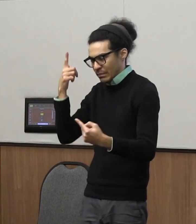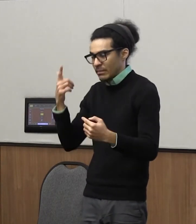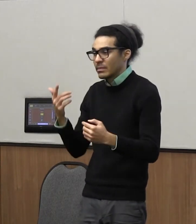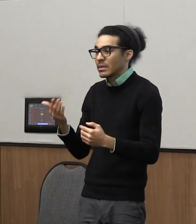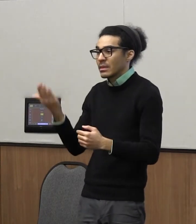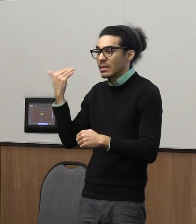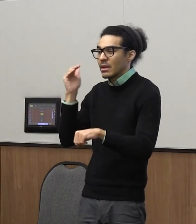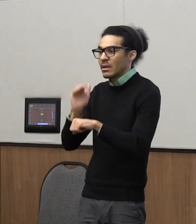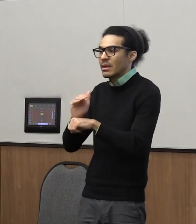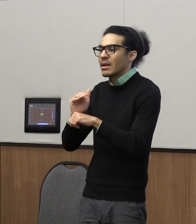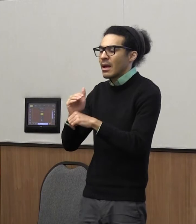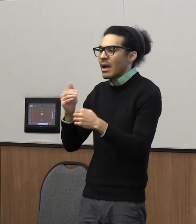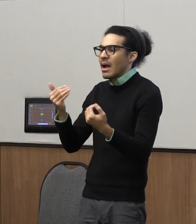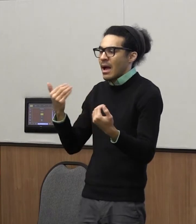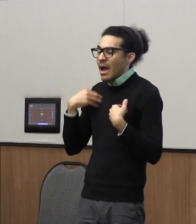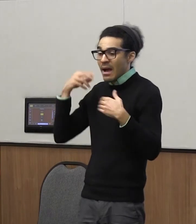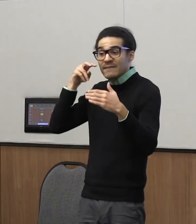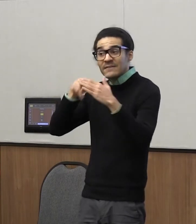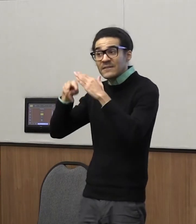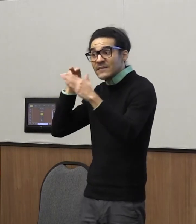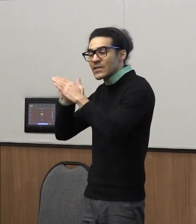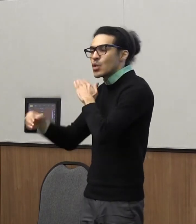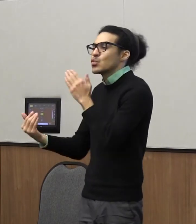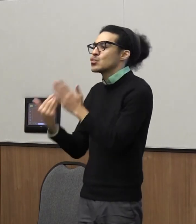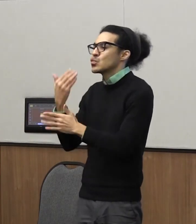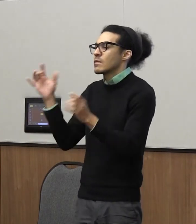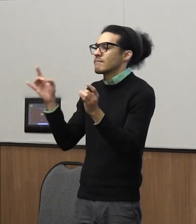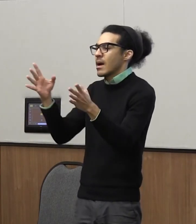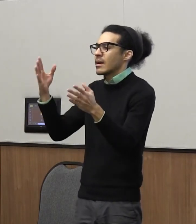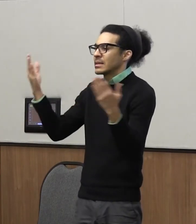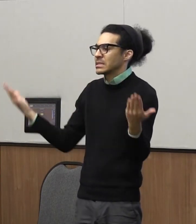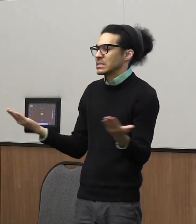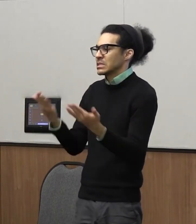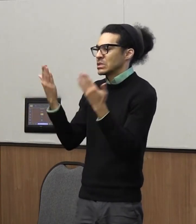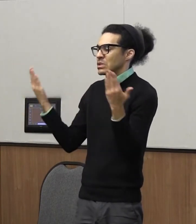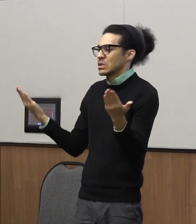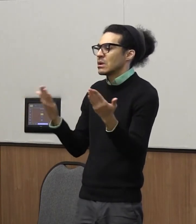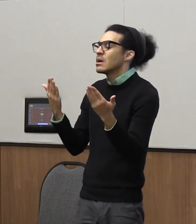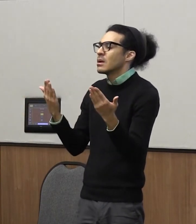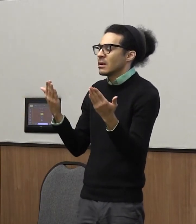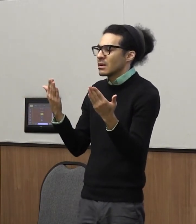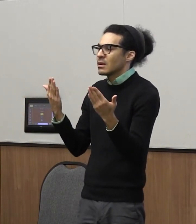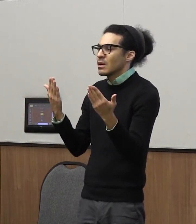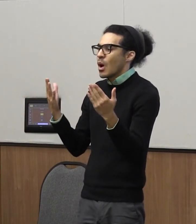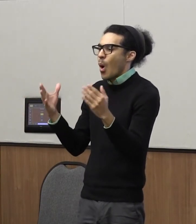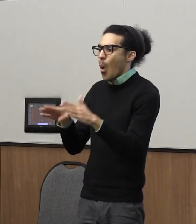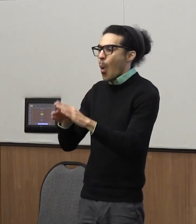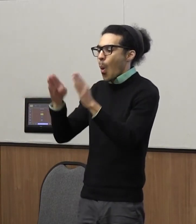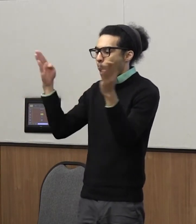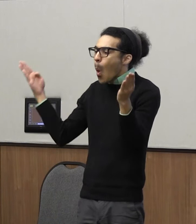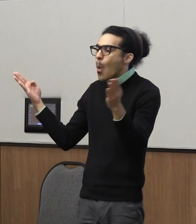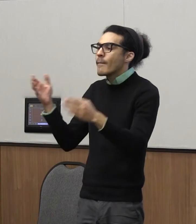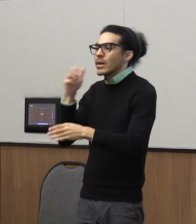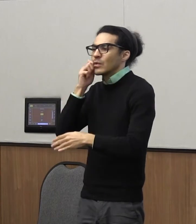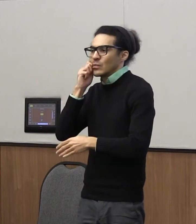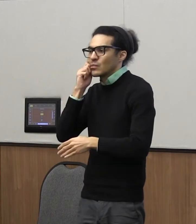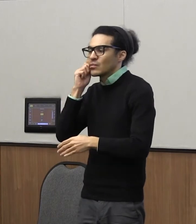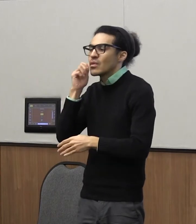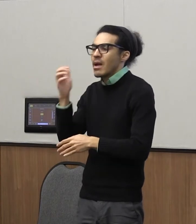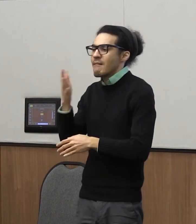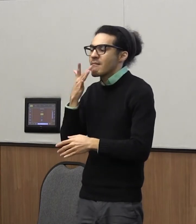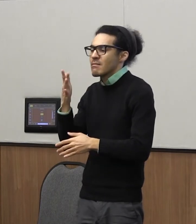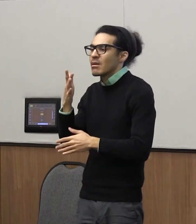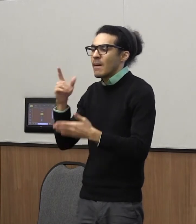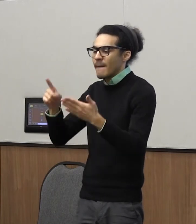night, there were forebodings of new violence in America, fear of open racial battles that might be touched off by the